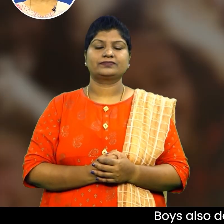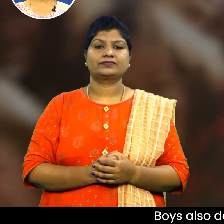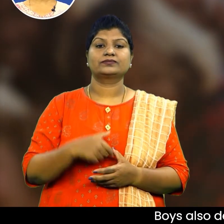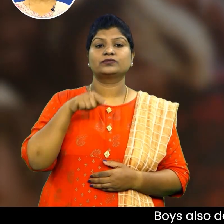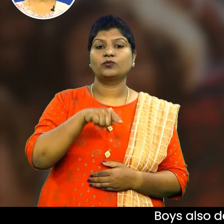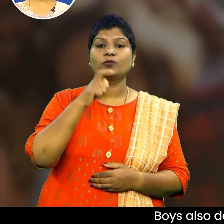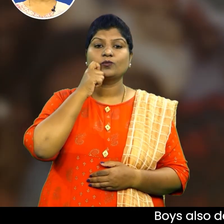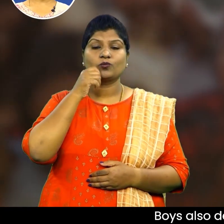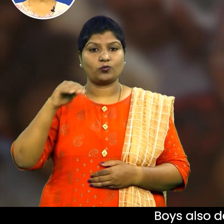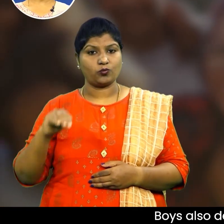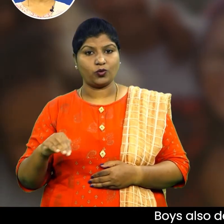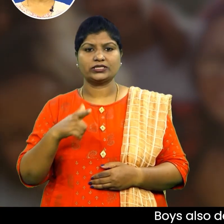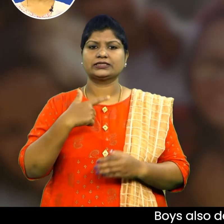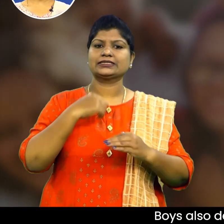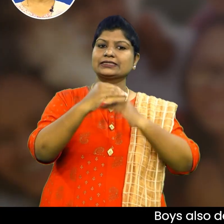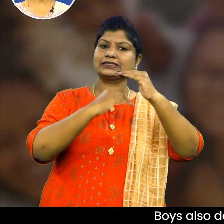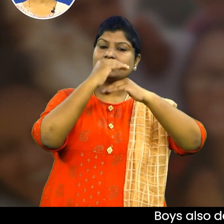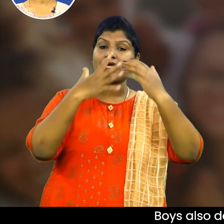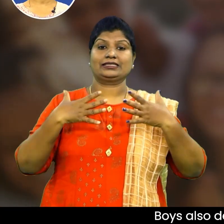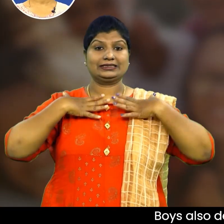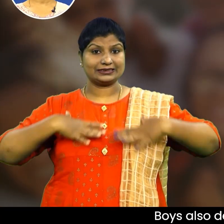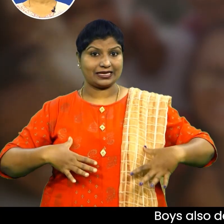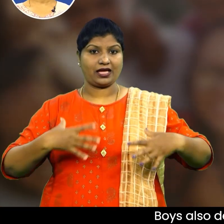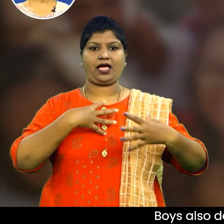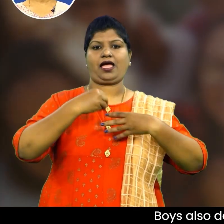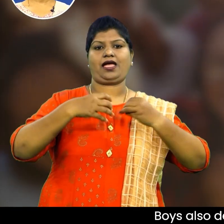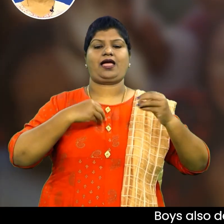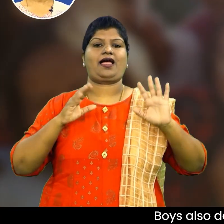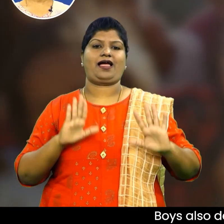Boys also develop hair on their chests.